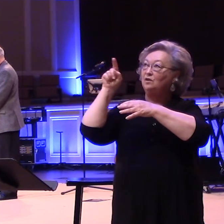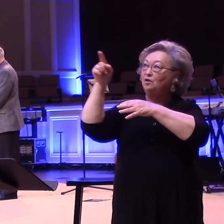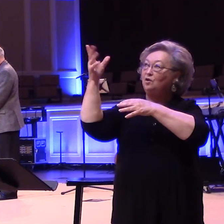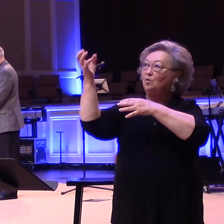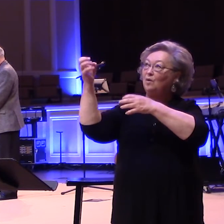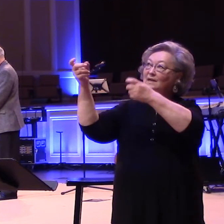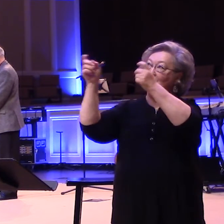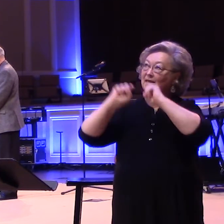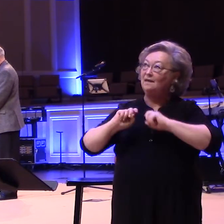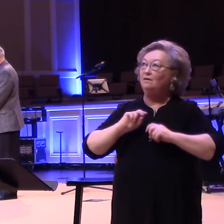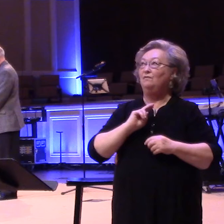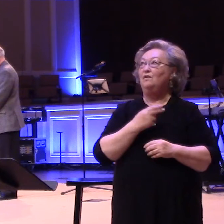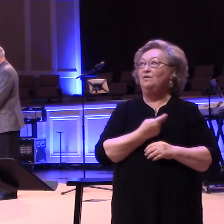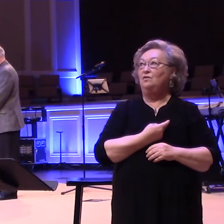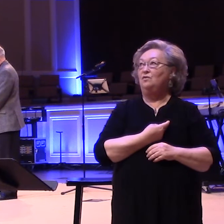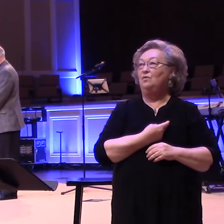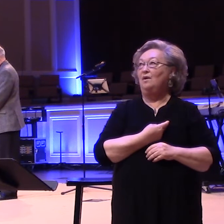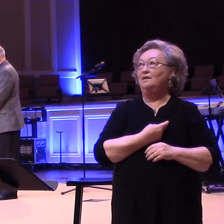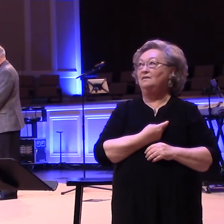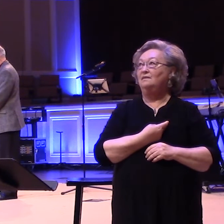the best.